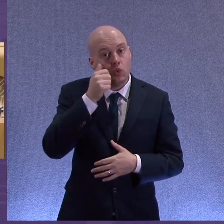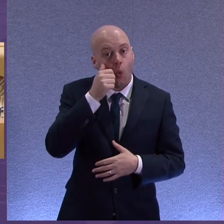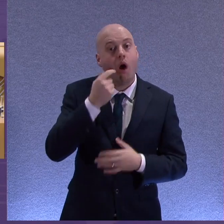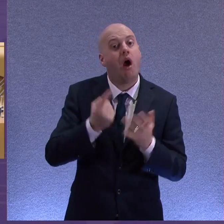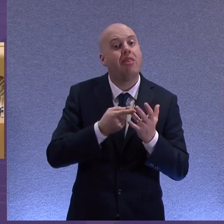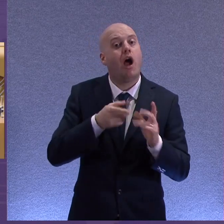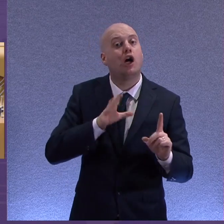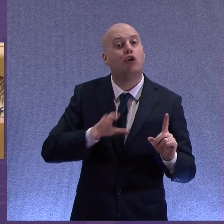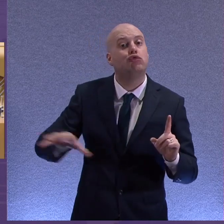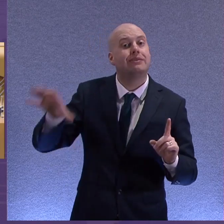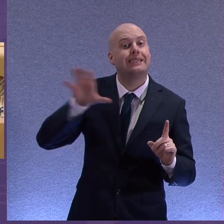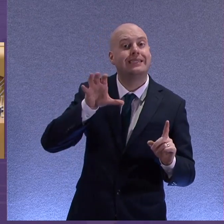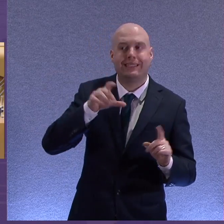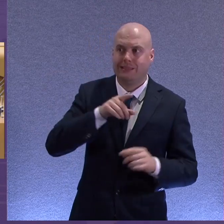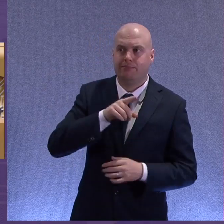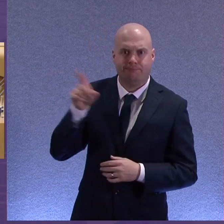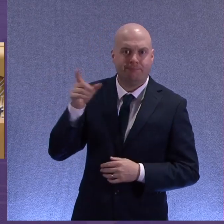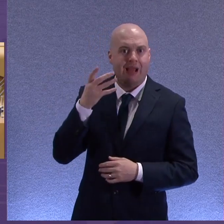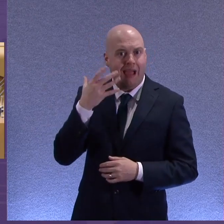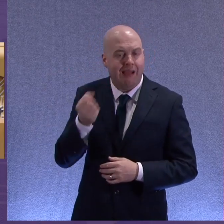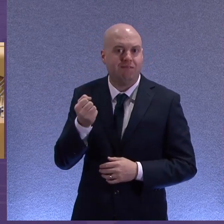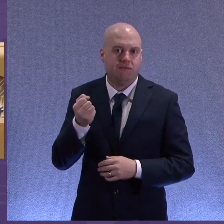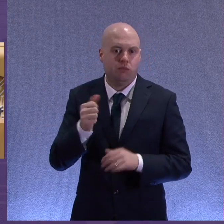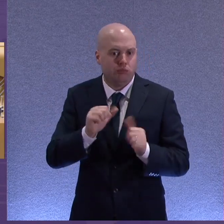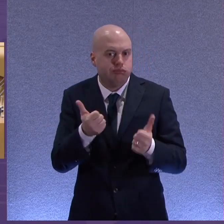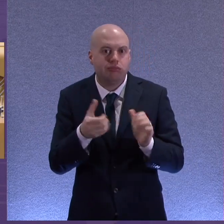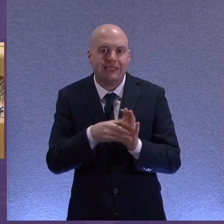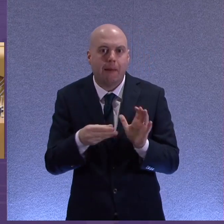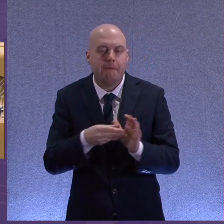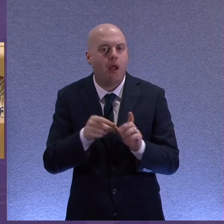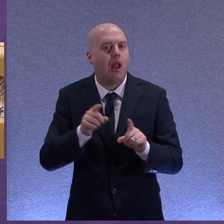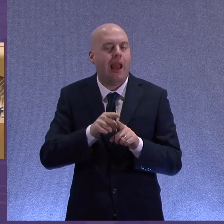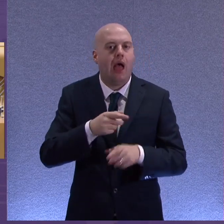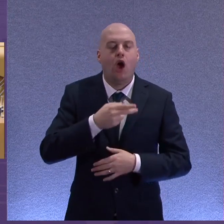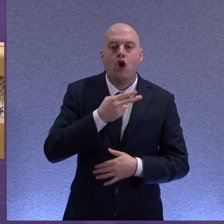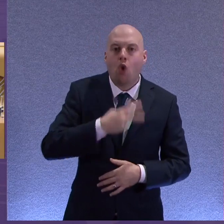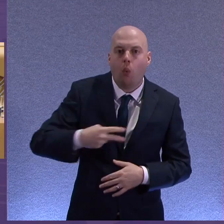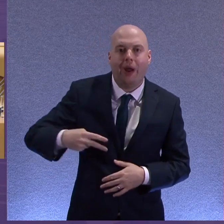support self-employed. And for example, Norway, Denmark, wage support schemes